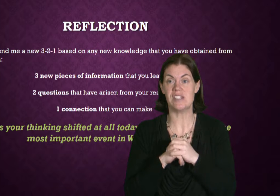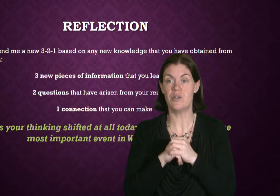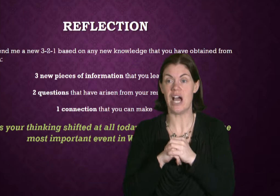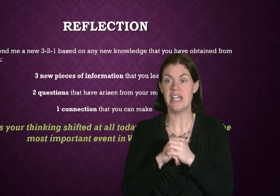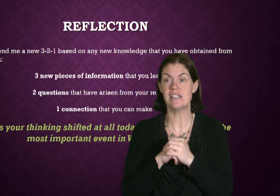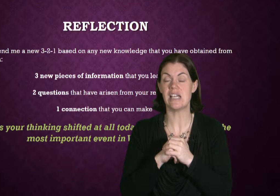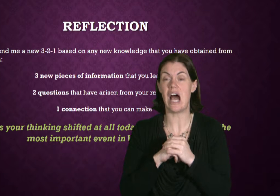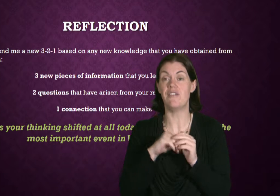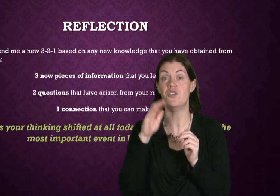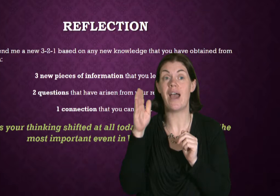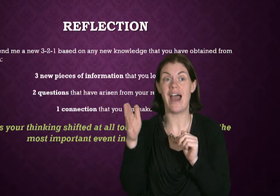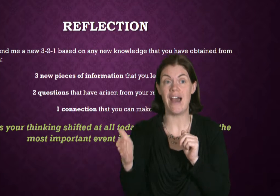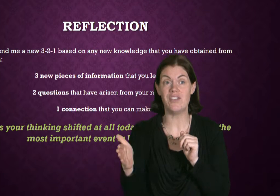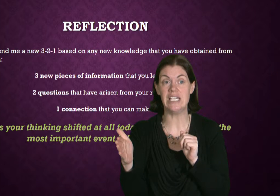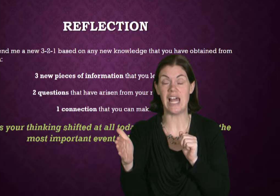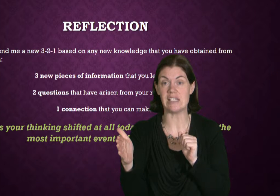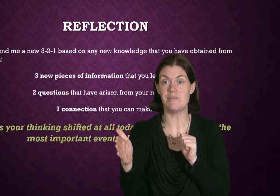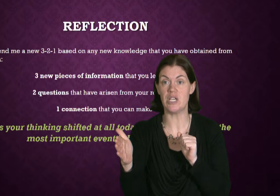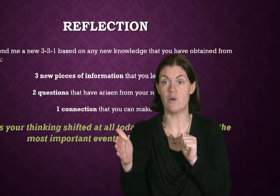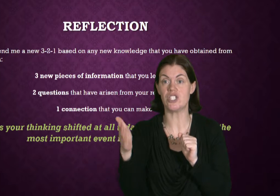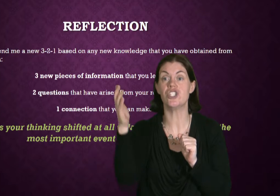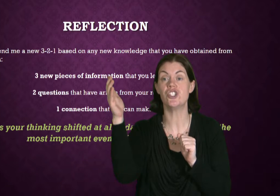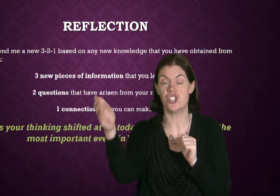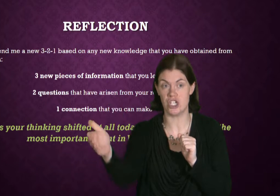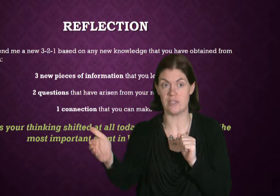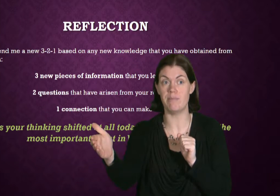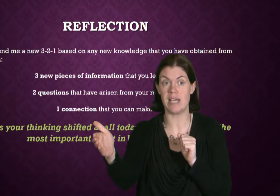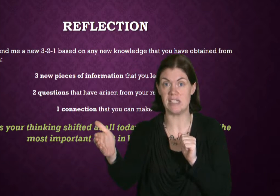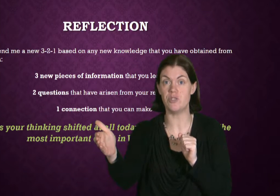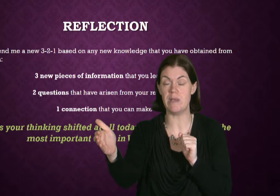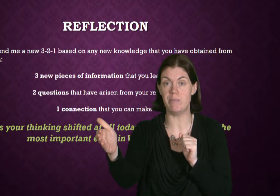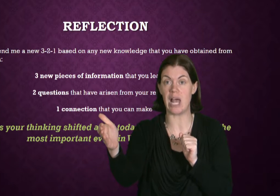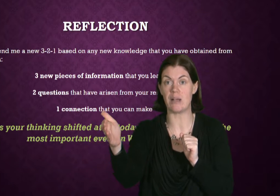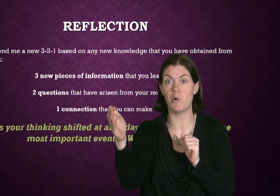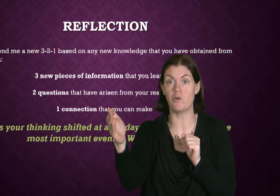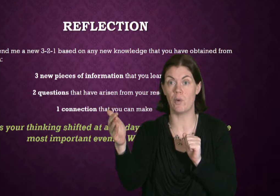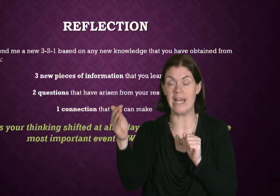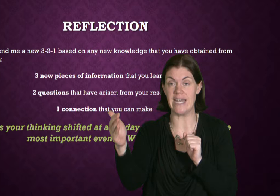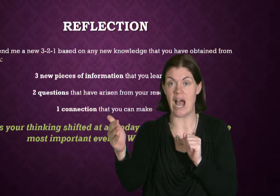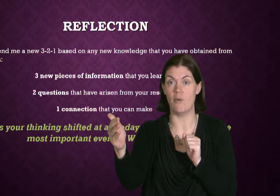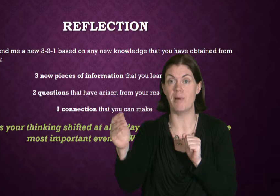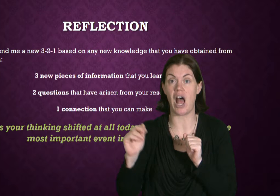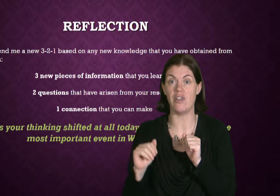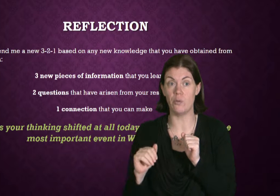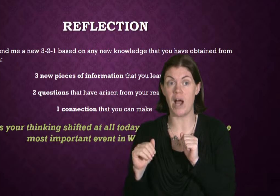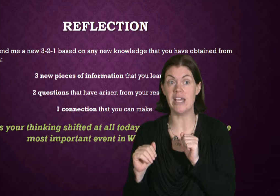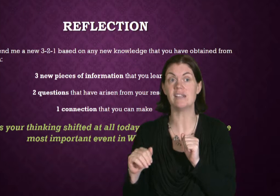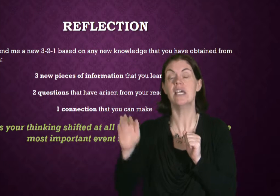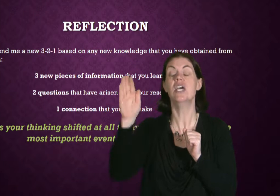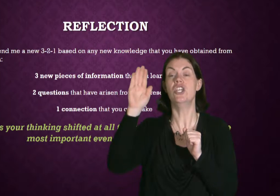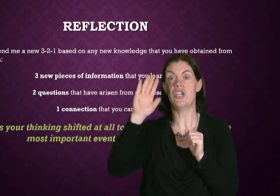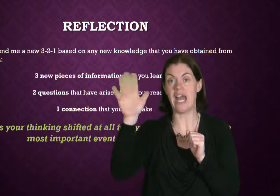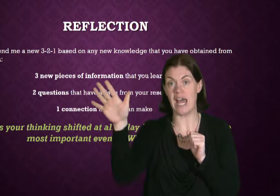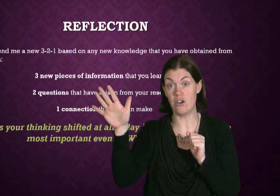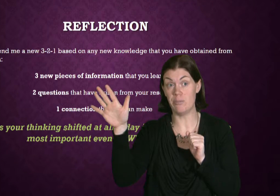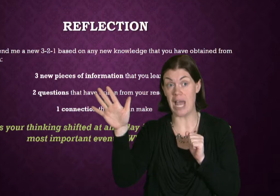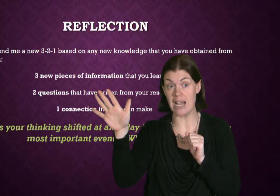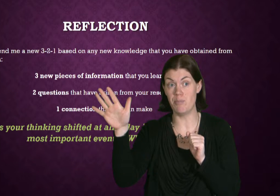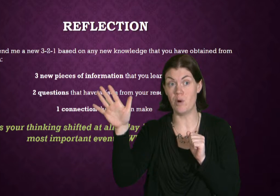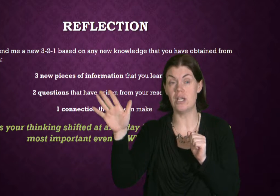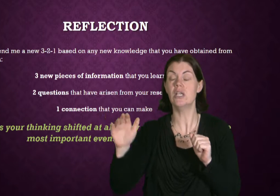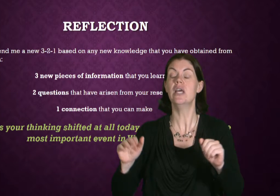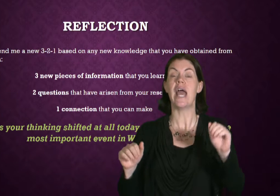with this, you guys. If you have any last minute questions, just message me in Blackboard right now. But otherwise, you can head out